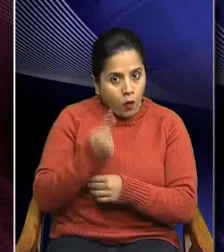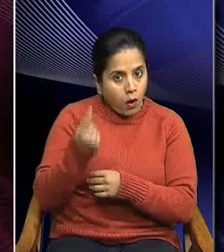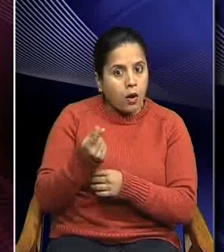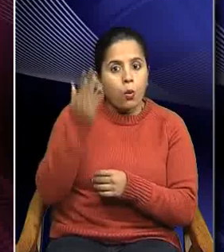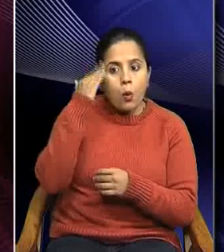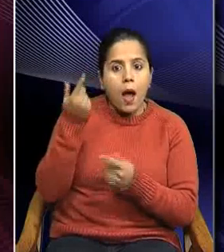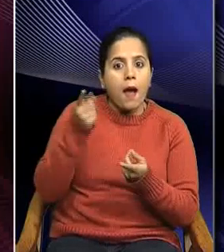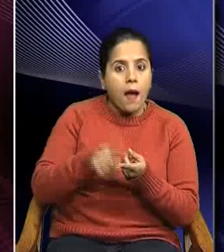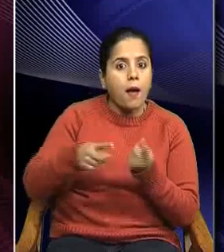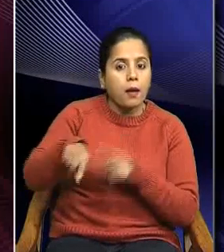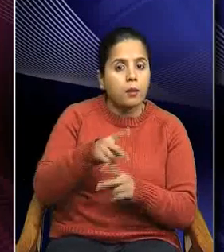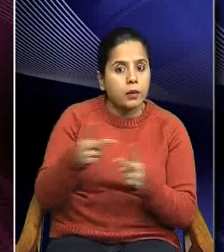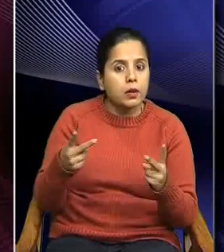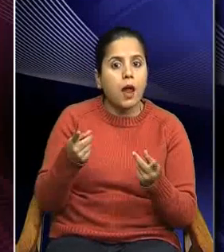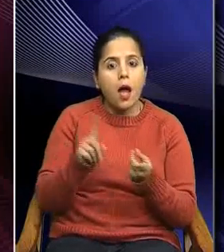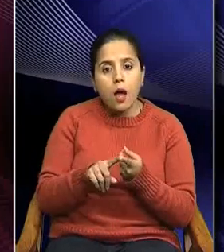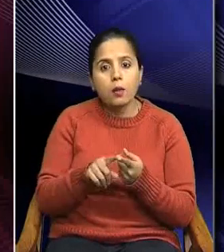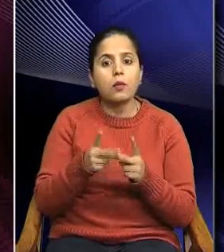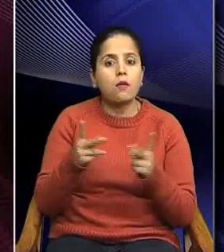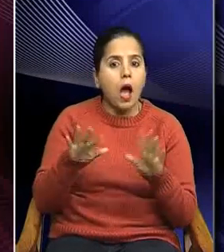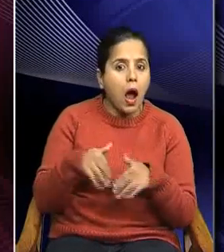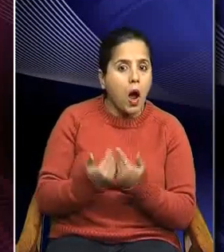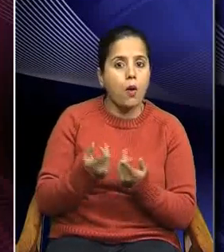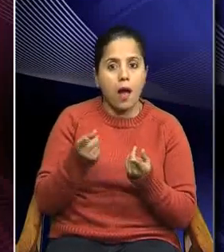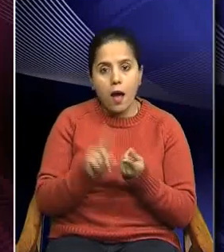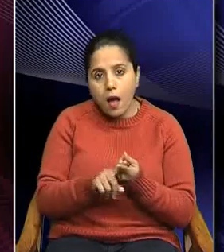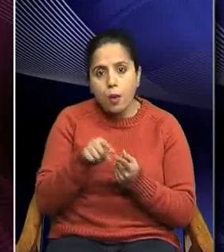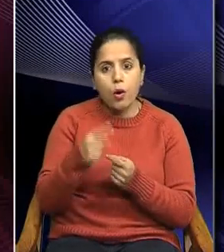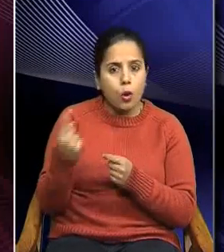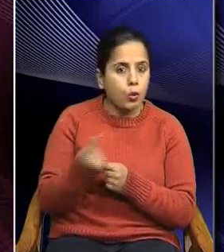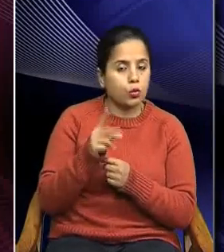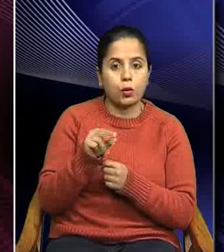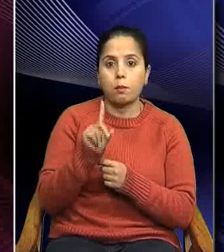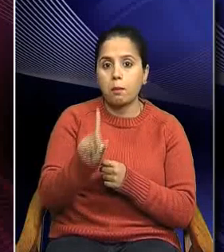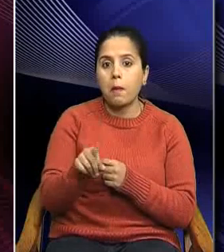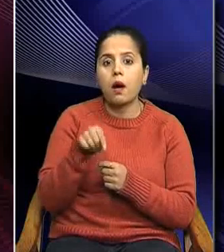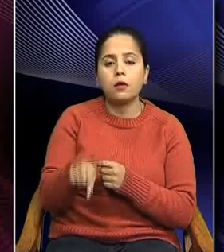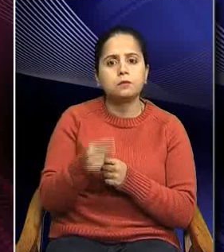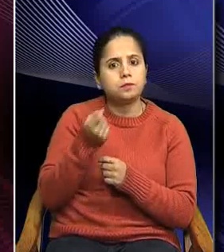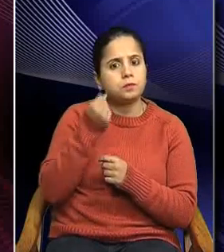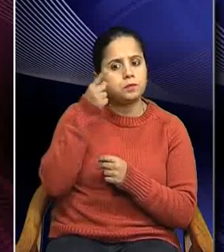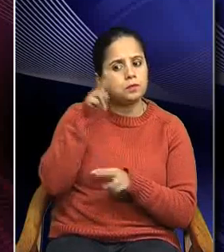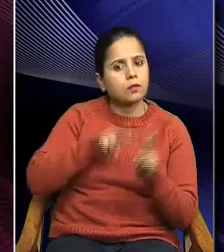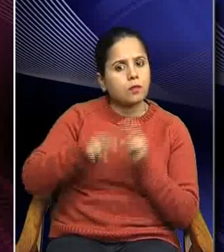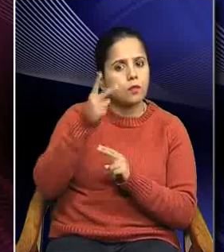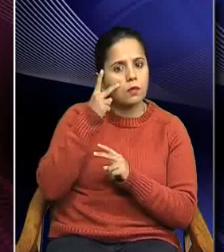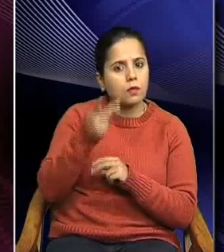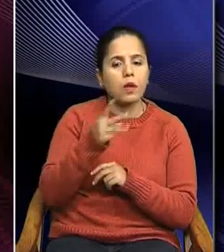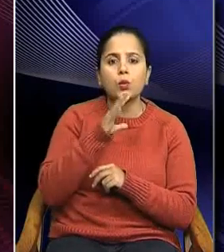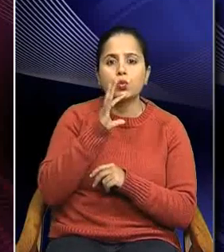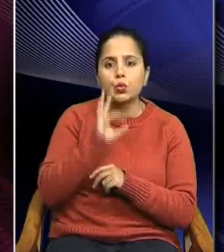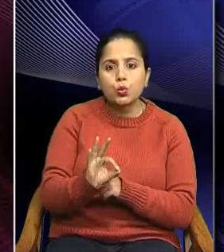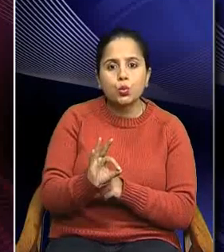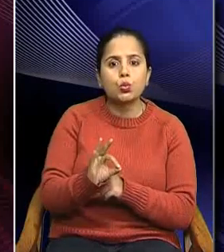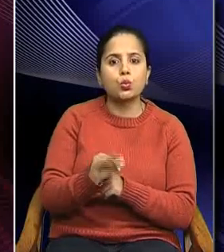things happen, the way things happen, how things happen and so forth, but to make sense of it in real